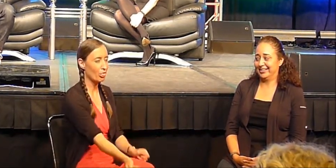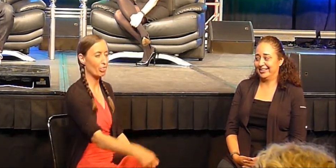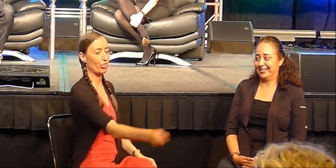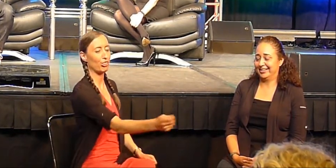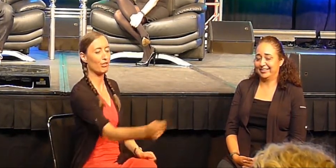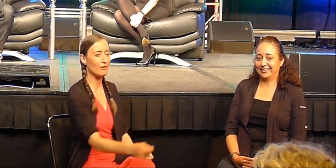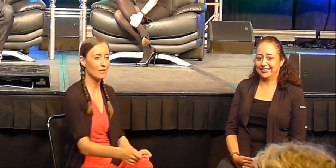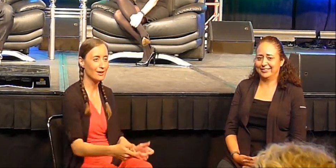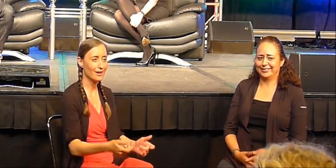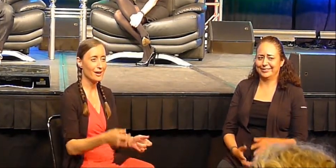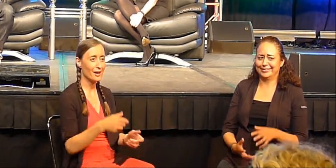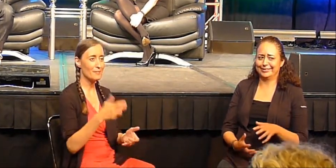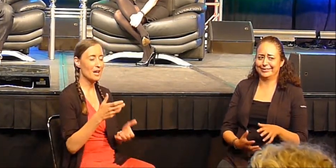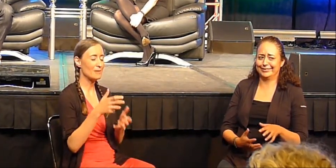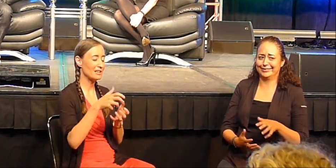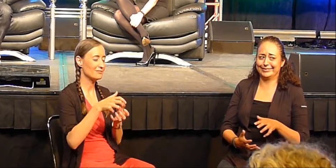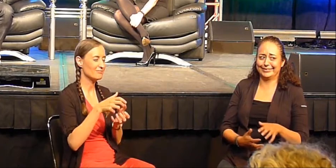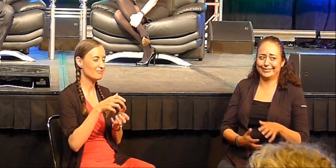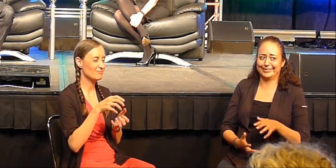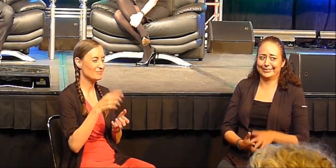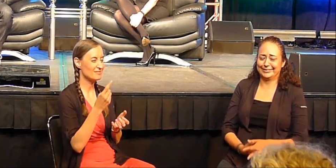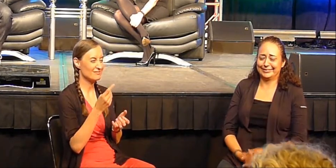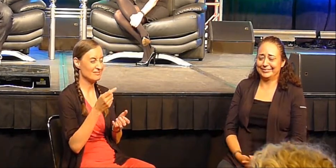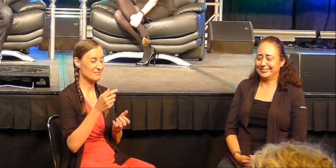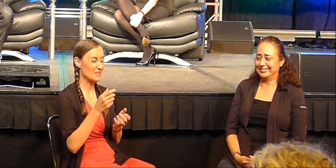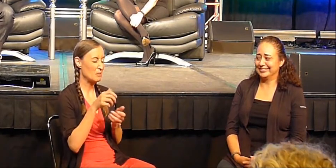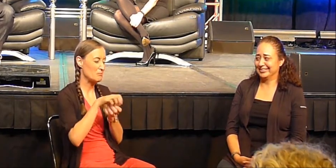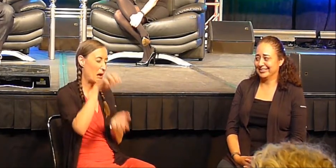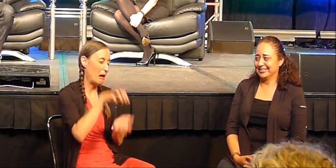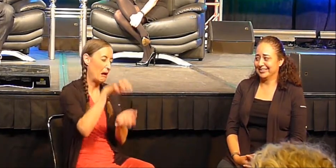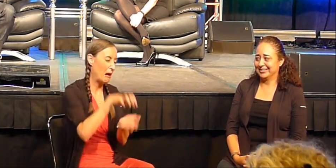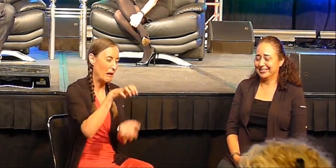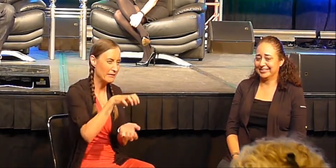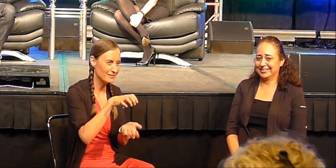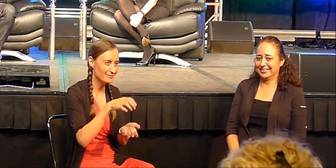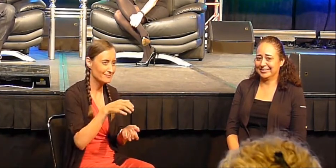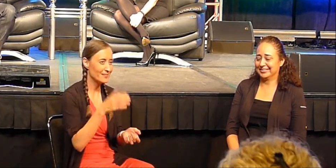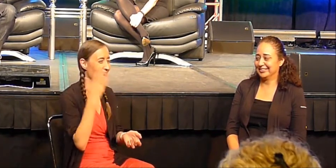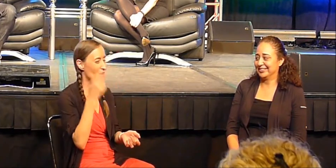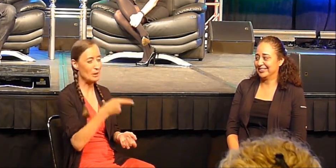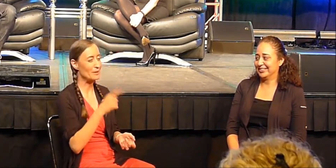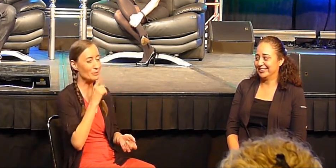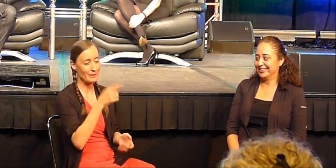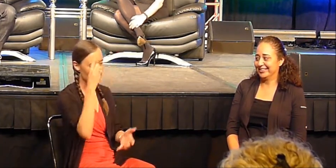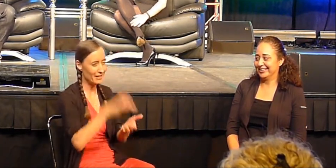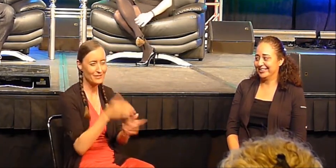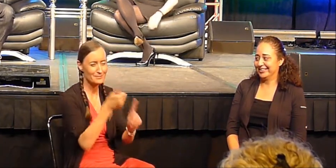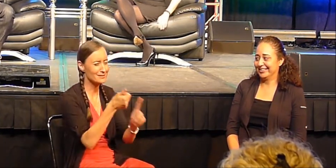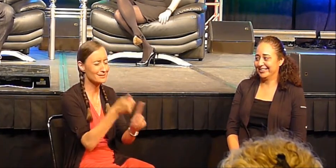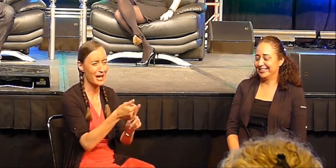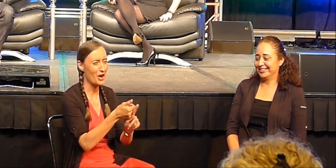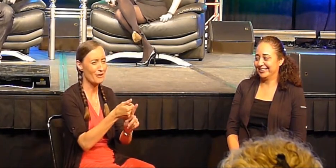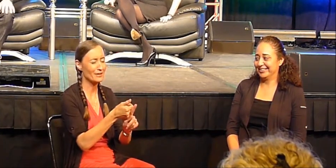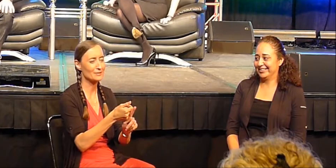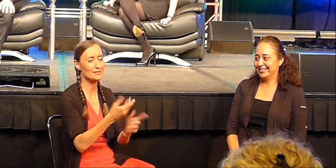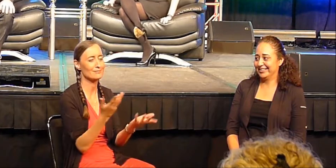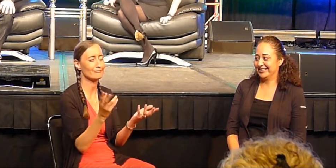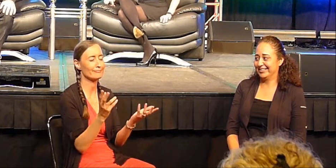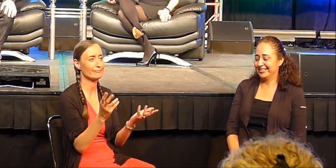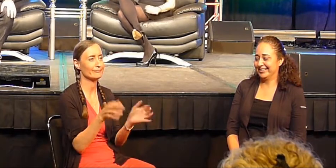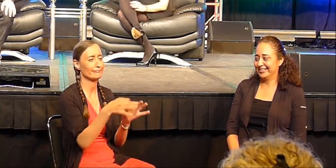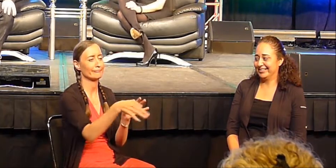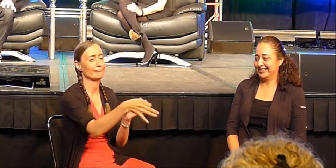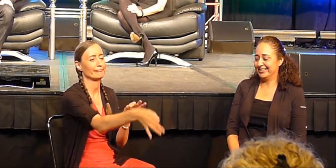you make the mouth move a little, and it'll work. And I knew he wasn't buying it himself, right? We were just buying time,